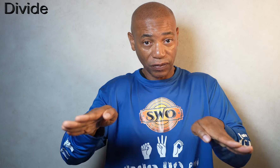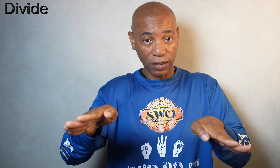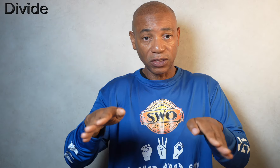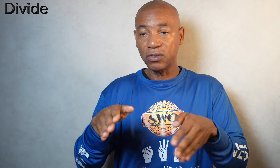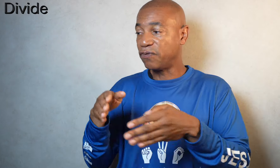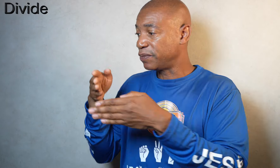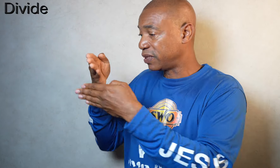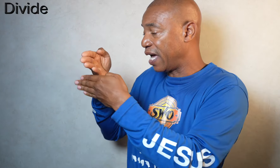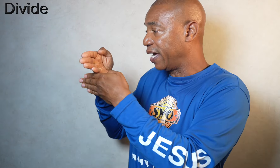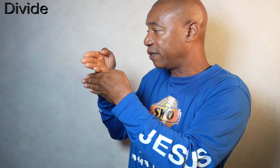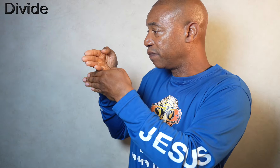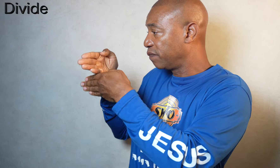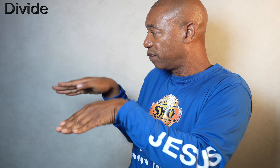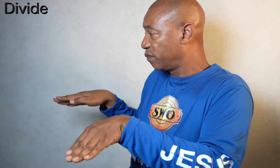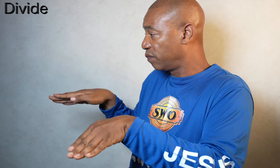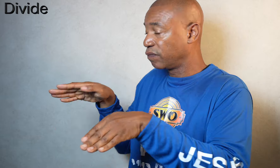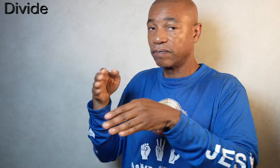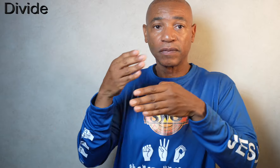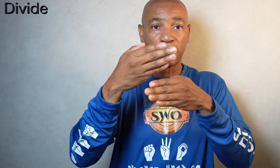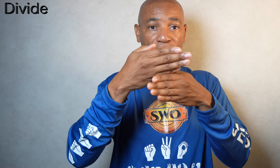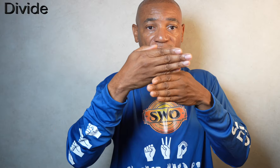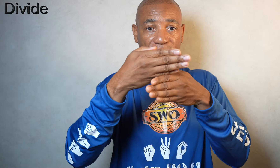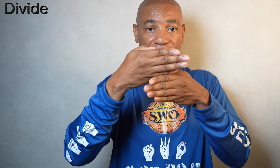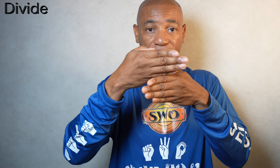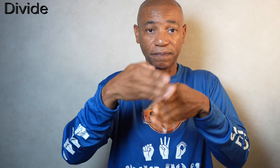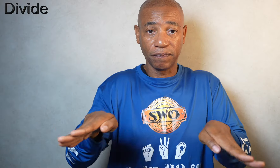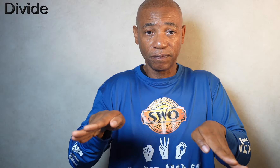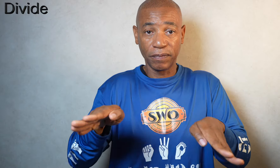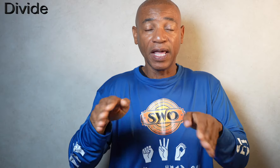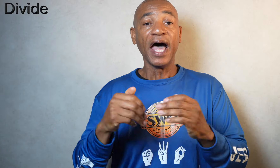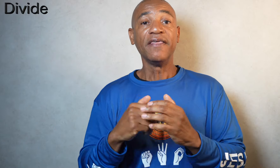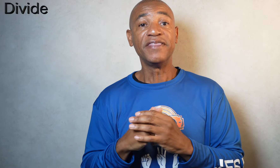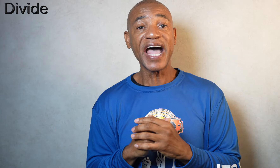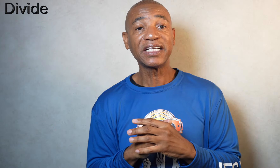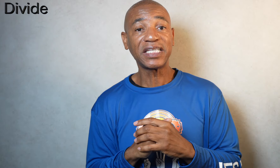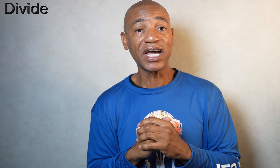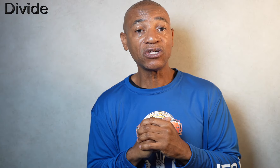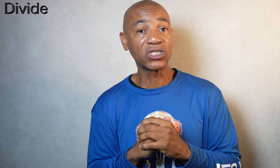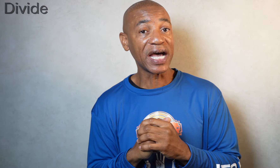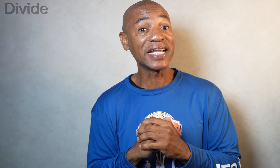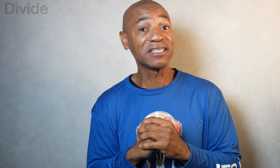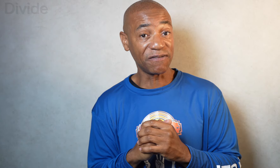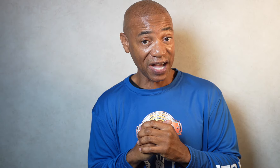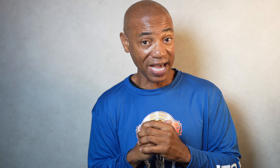This is from the side. Front again. That is how you sign divide.